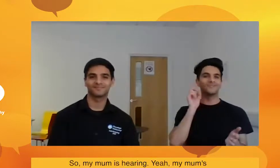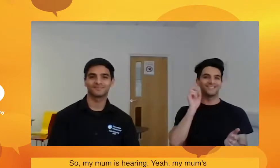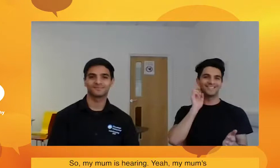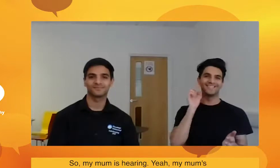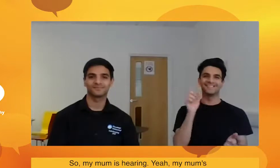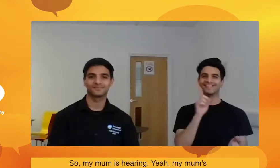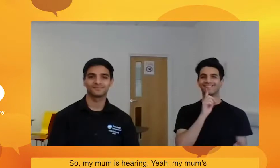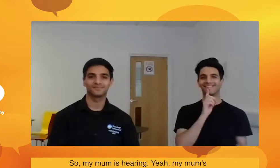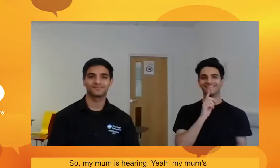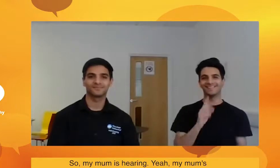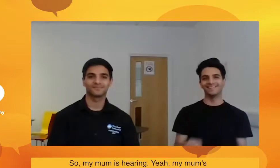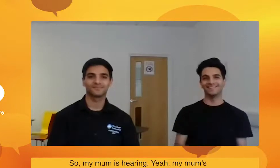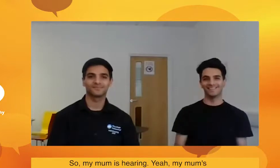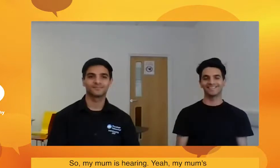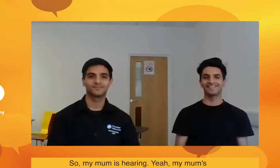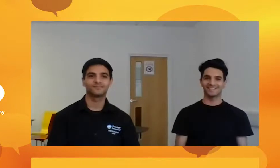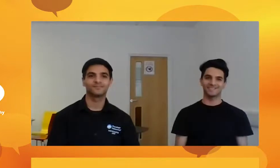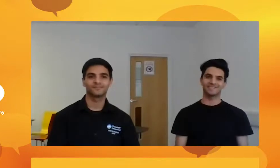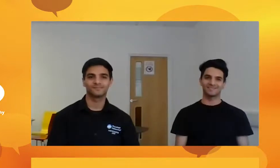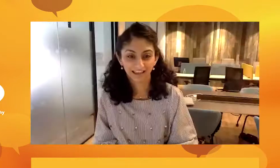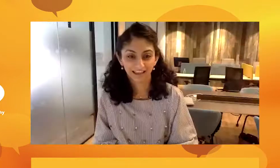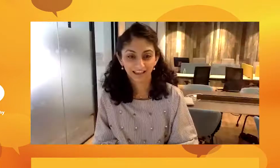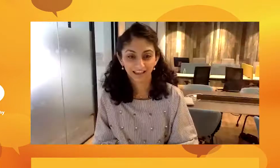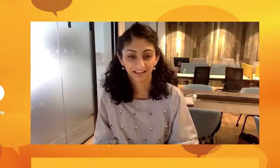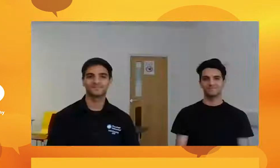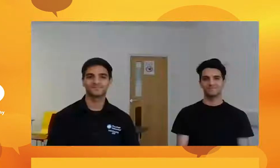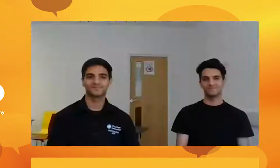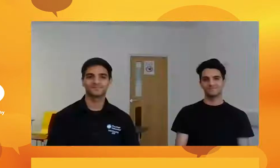So my mum is hearing. Yeah, my mum's hearing.